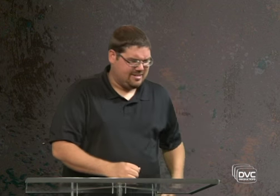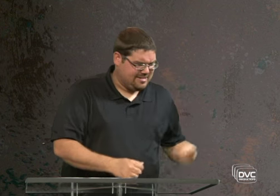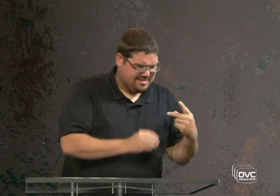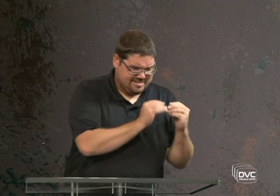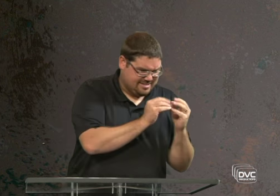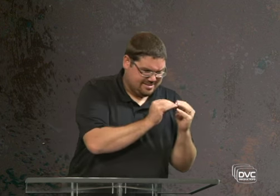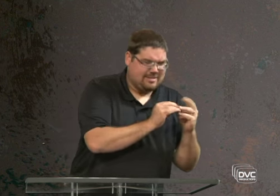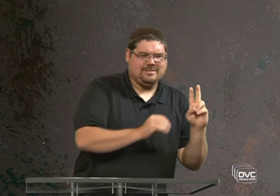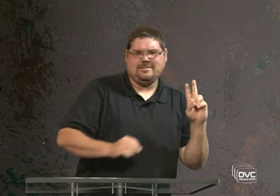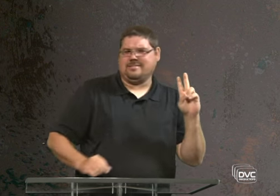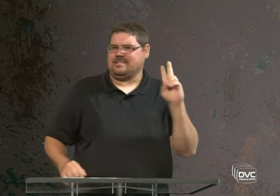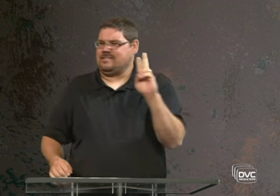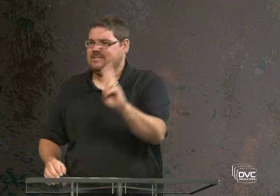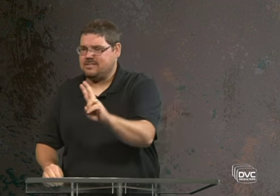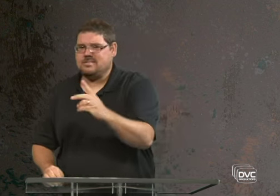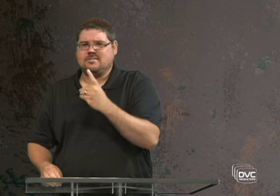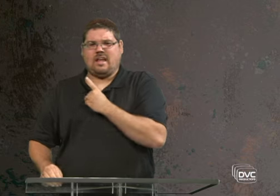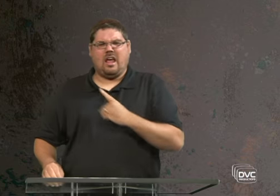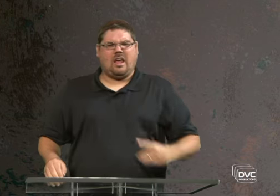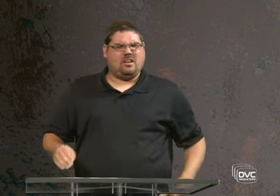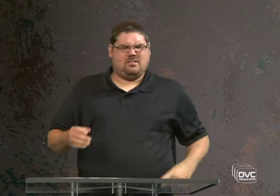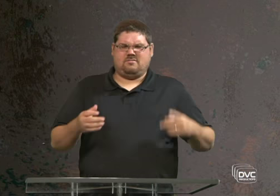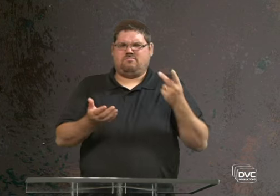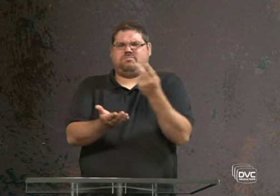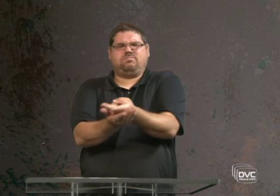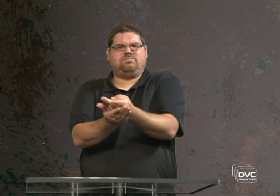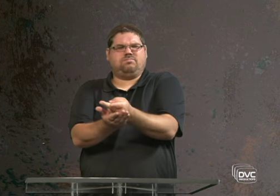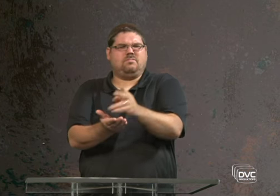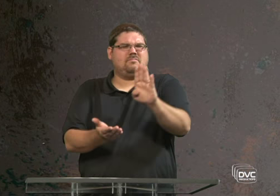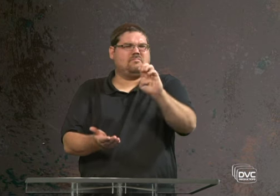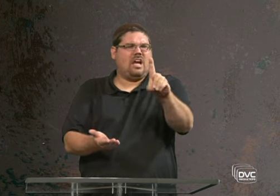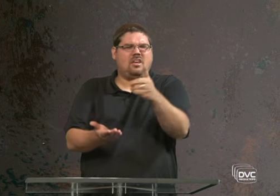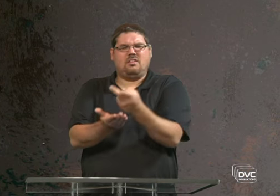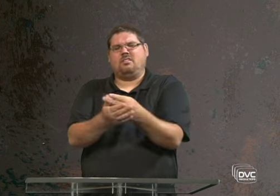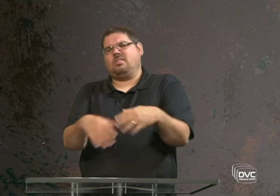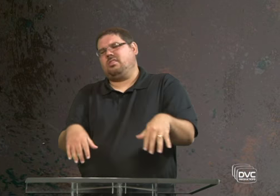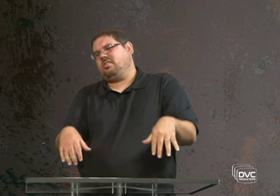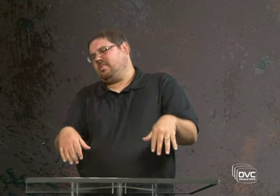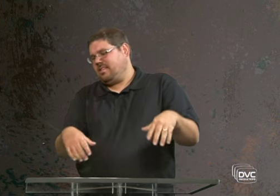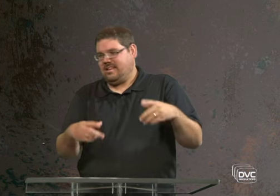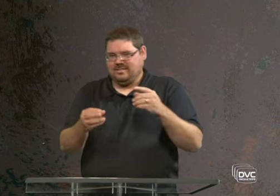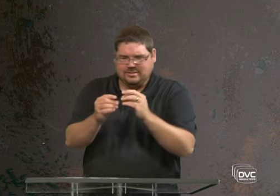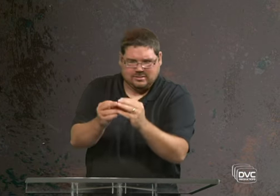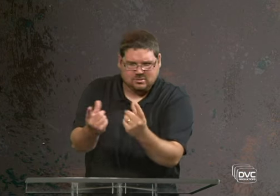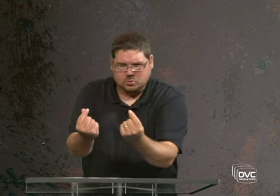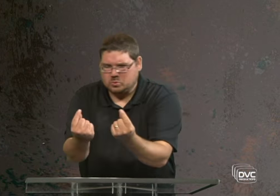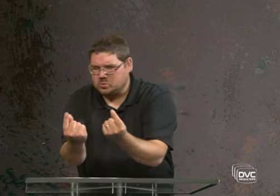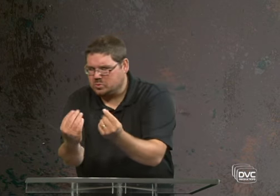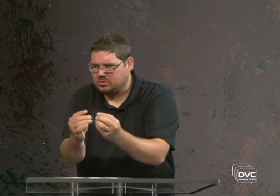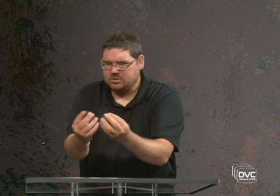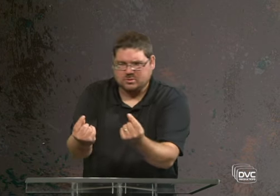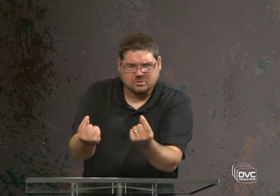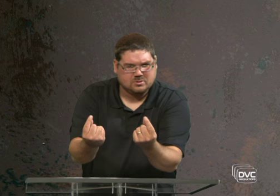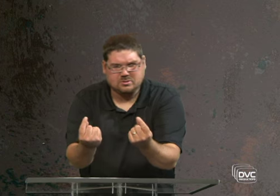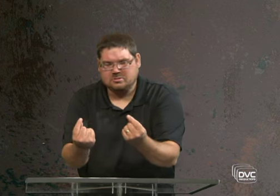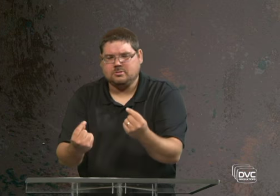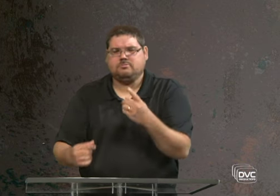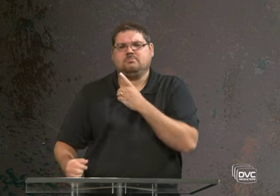how come he wasn't invited to this celebration? So he decided to take David's wife Bathsheba and go to King